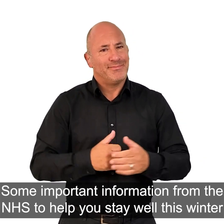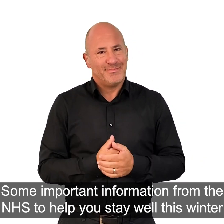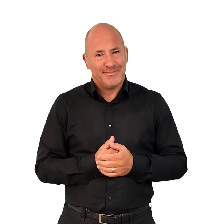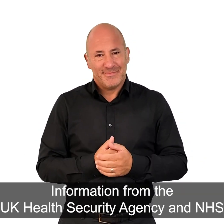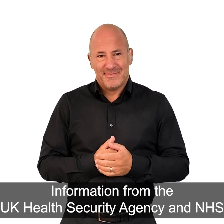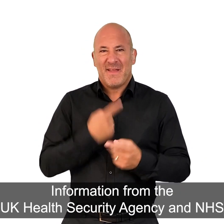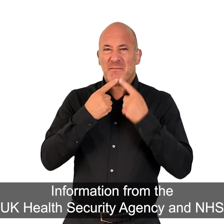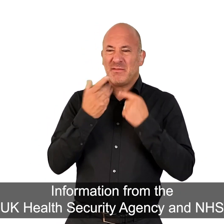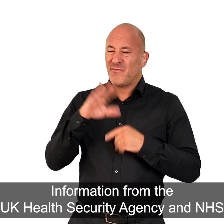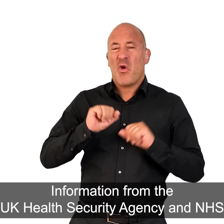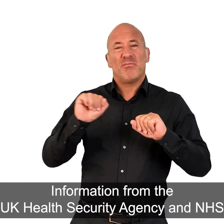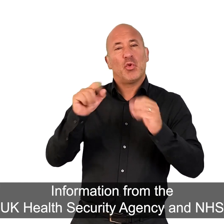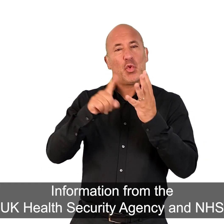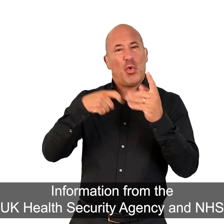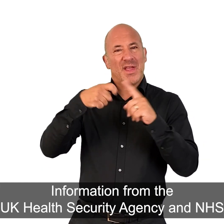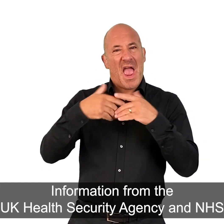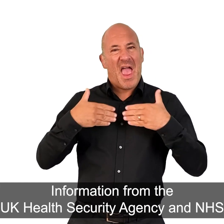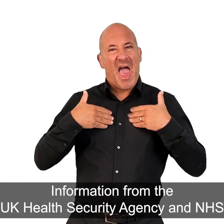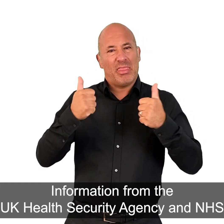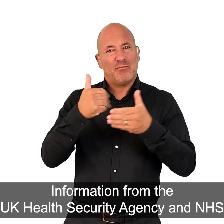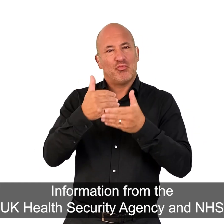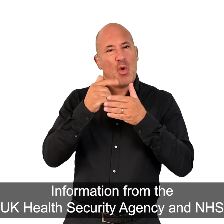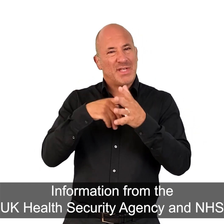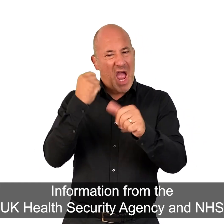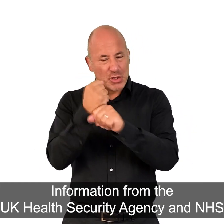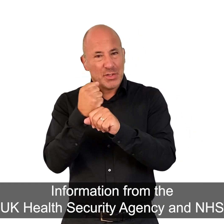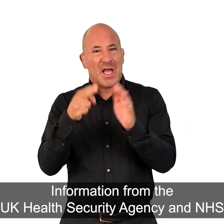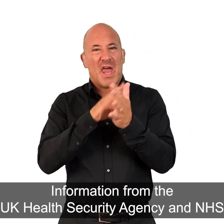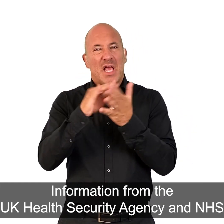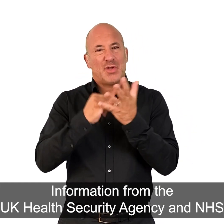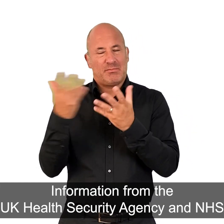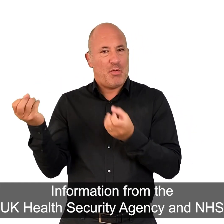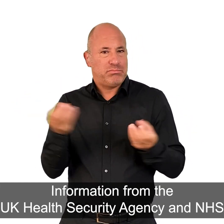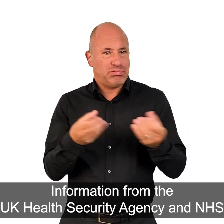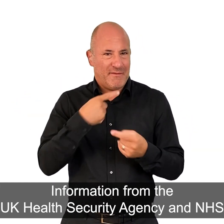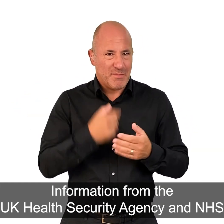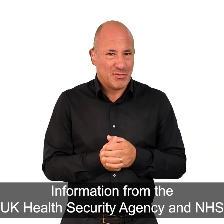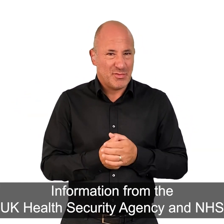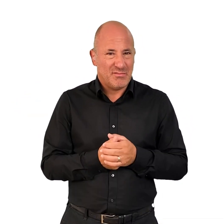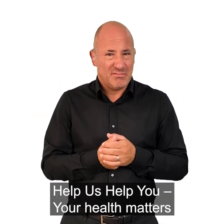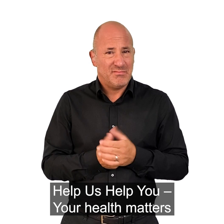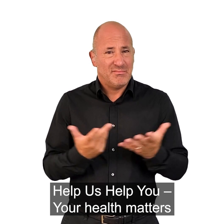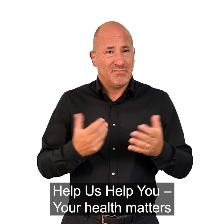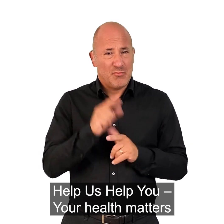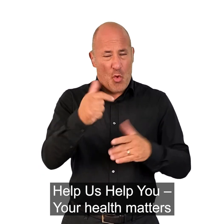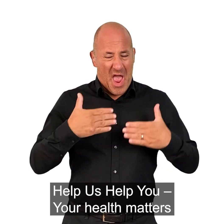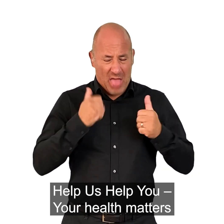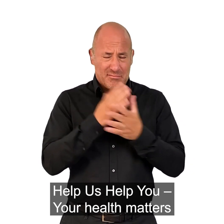winter. Information from the UK Health Security Agency and NHS. Help us help